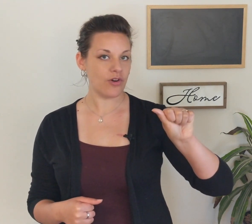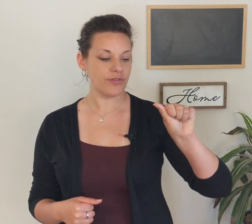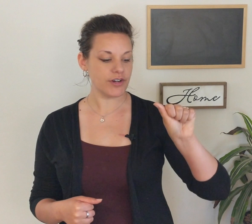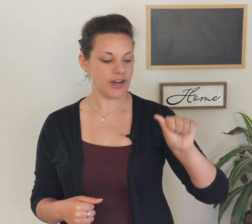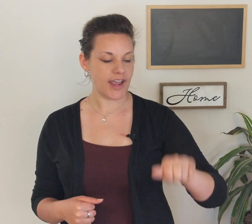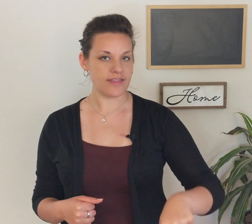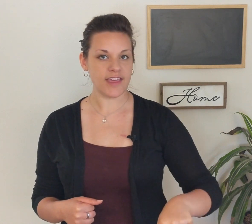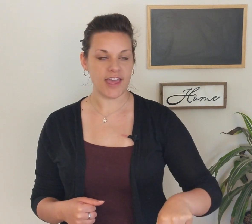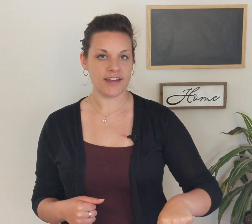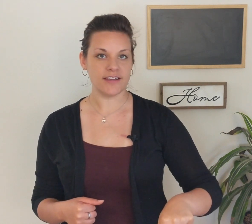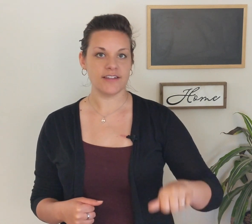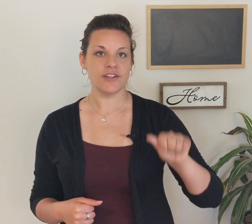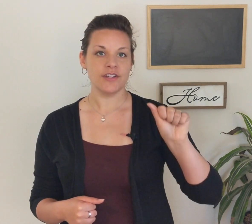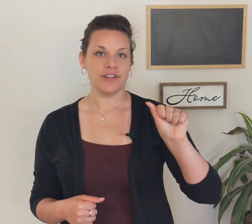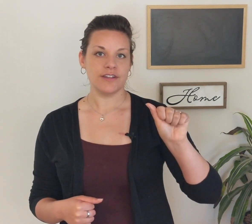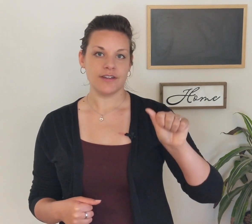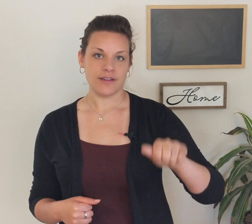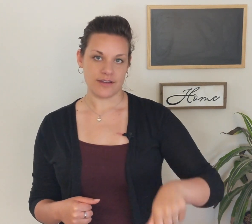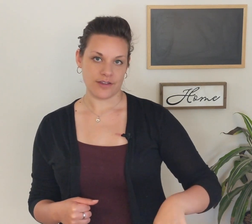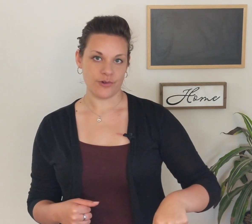over and then go down.